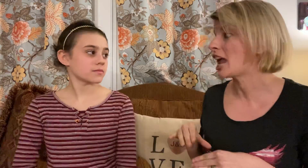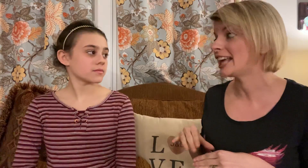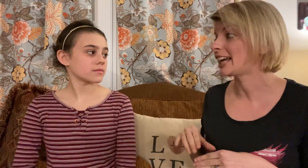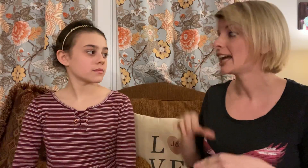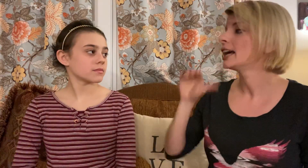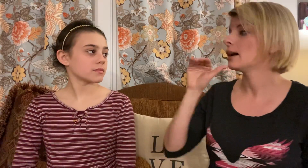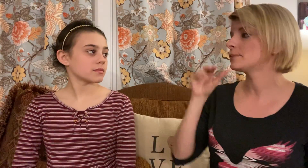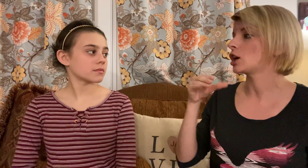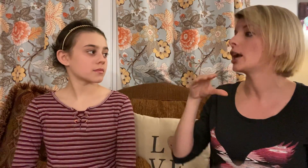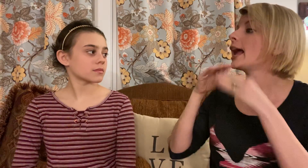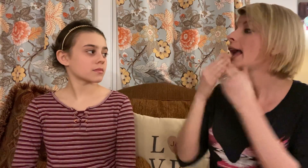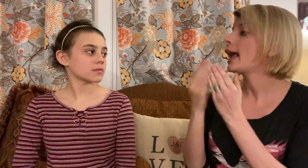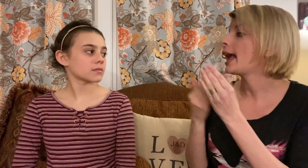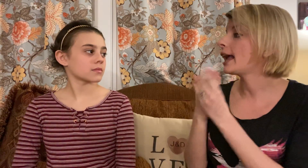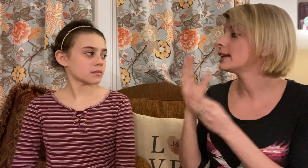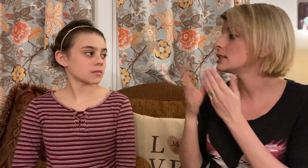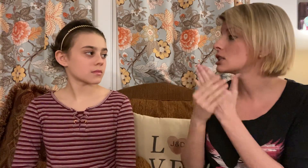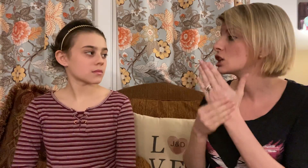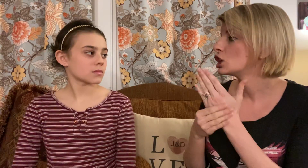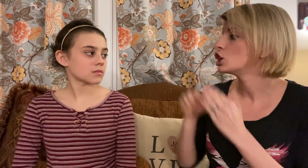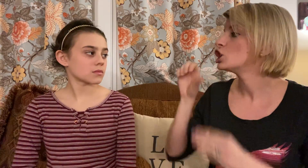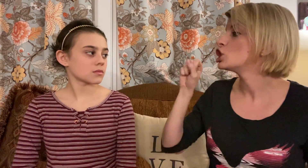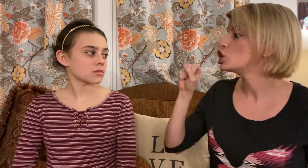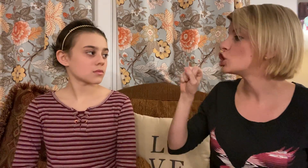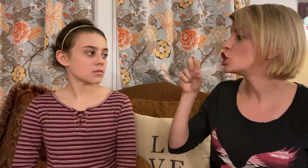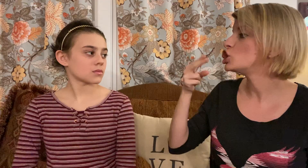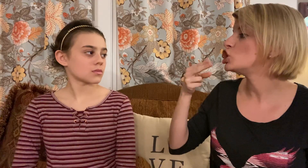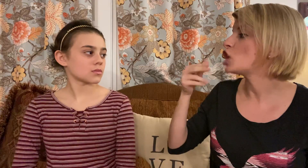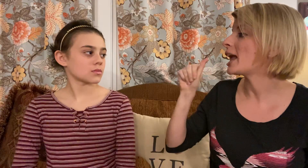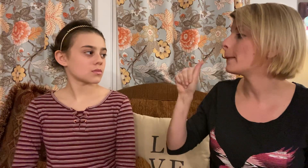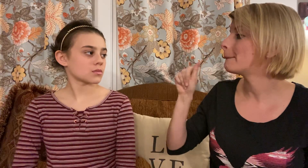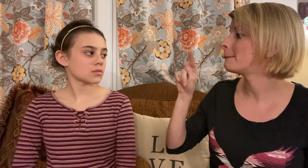handshake. I'm sorry, hand shapes.